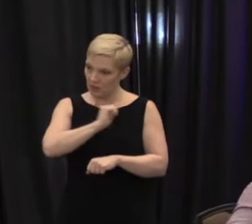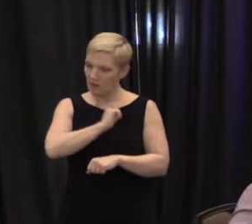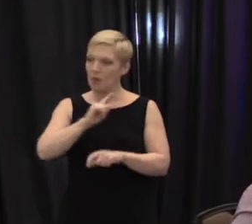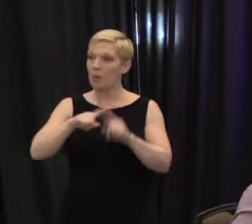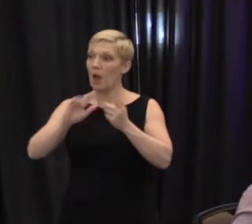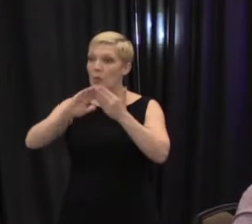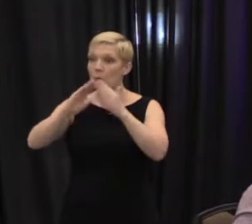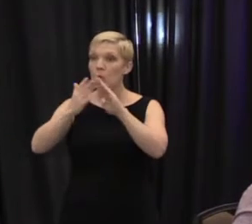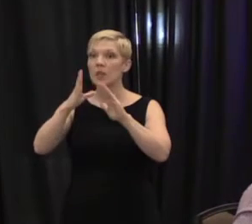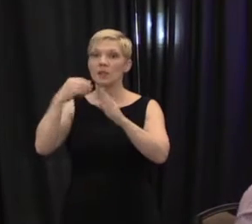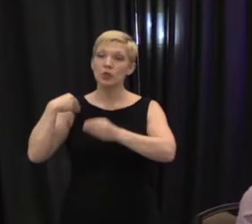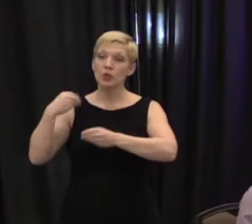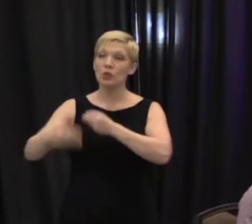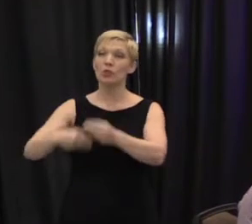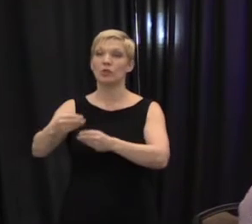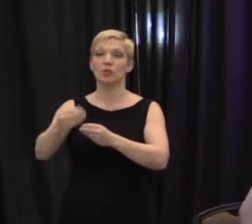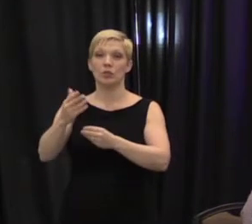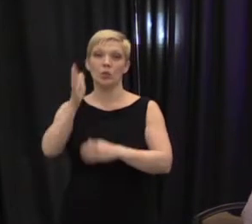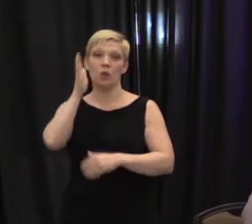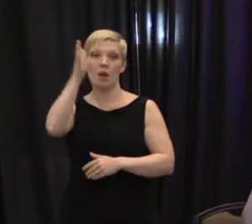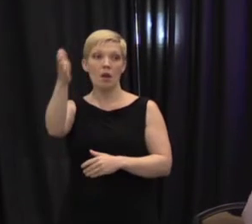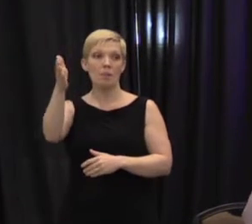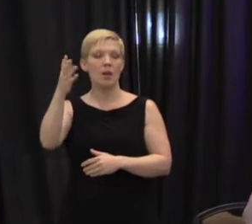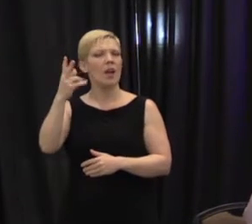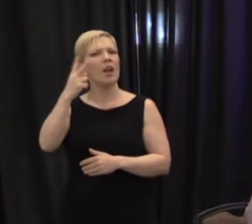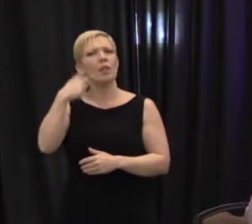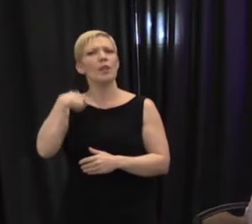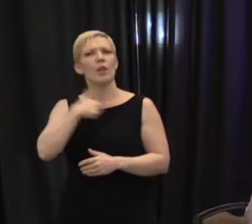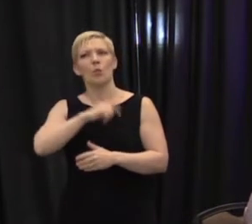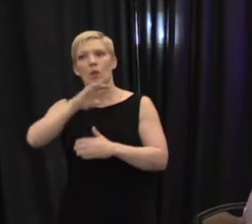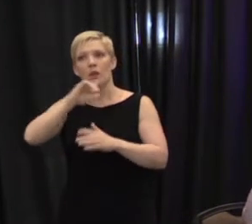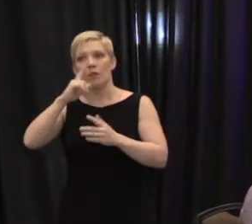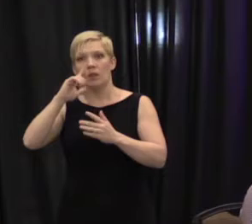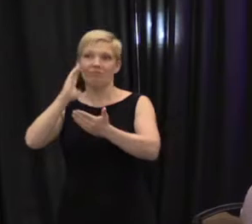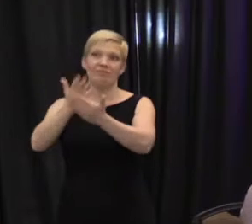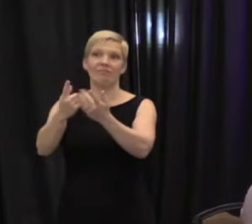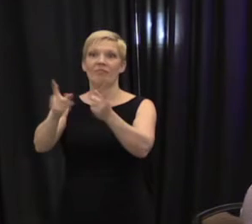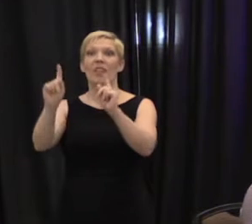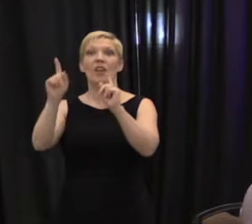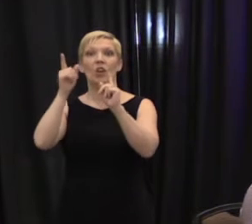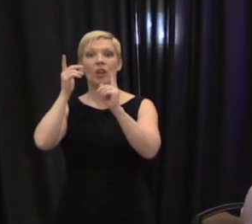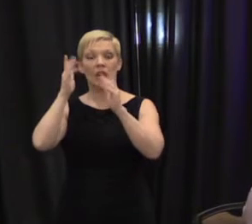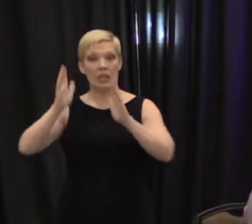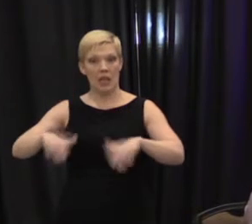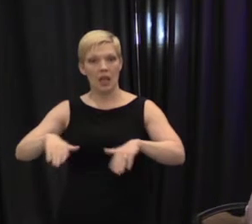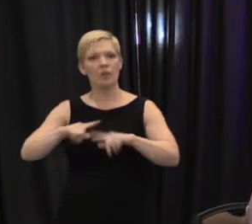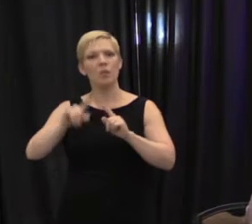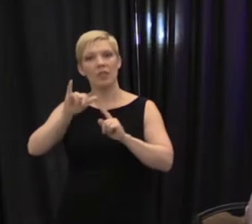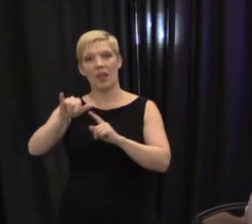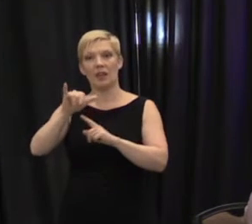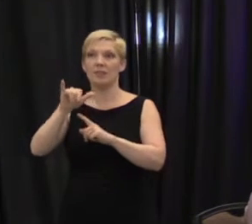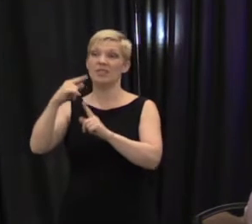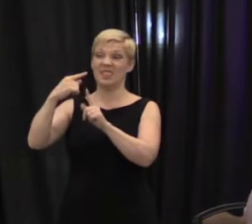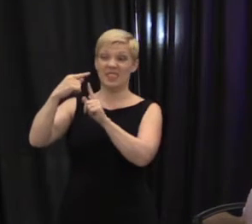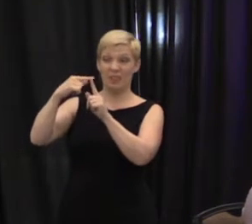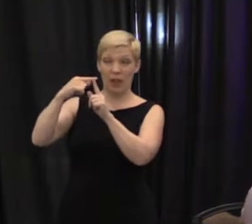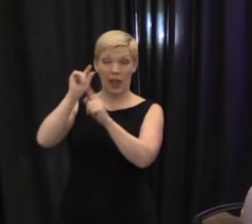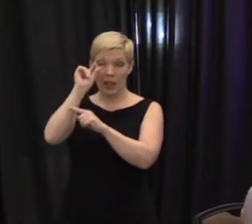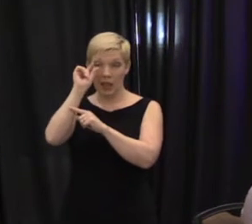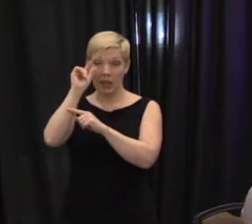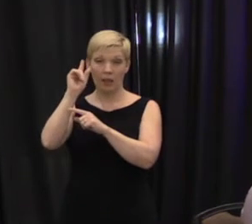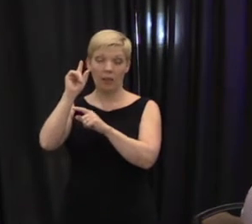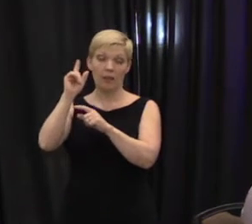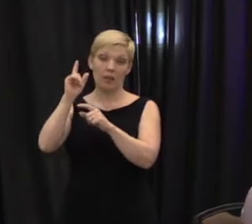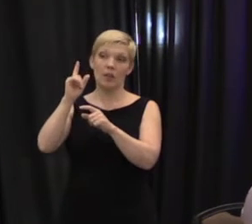and generations to come. And so I just don't think we're there yet, but I do honestly think that was a silver lining for Trump to win, because I don't think we would have been having